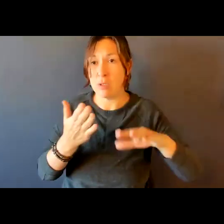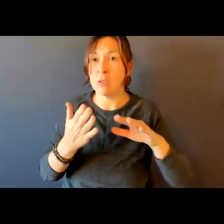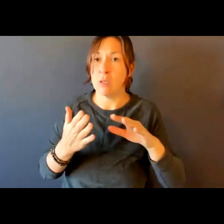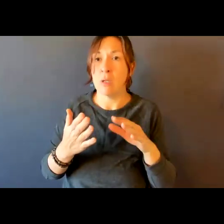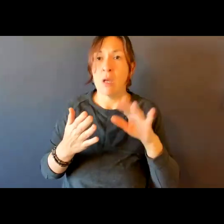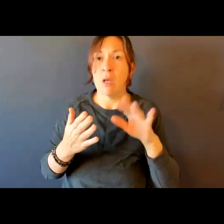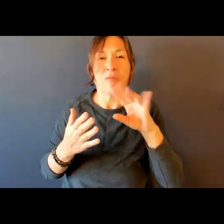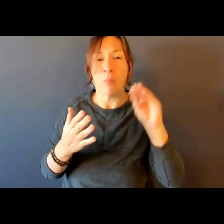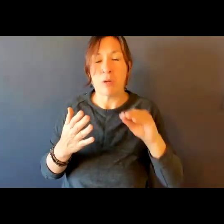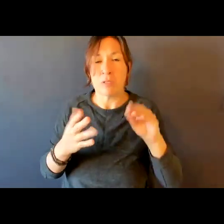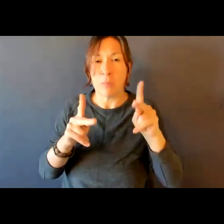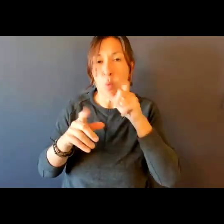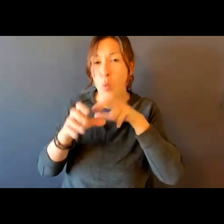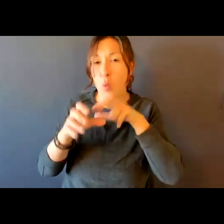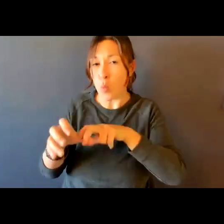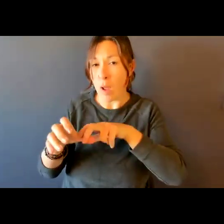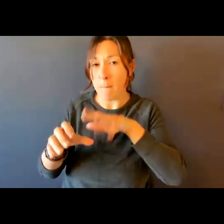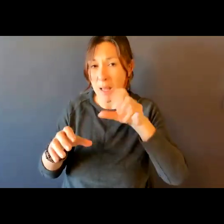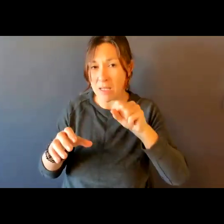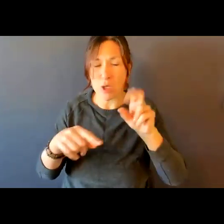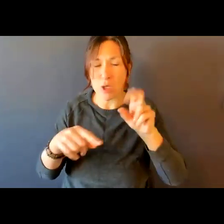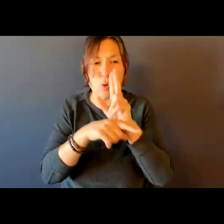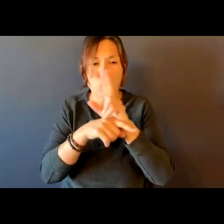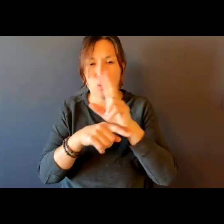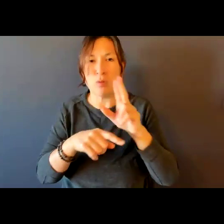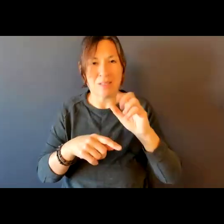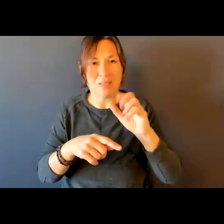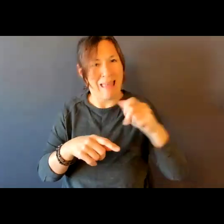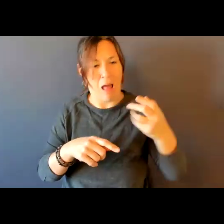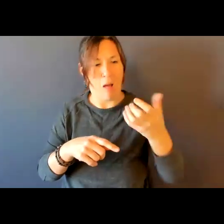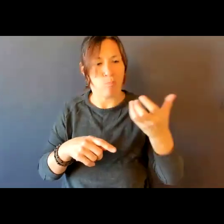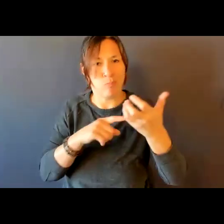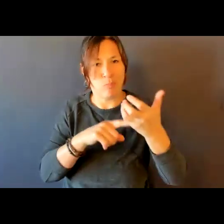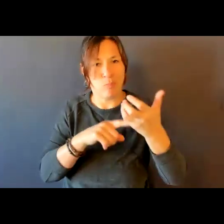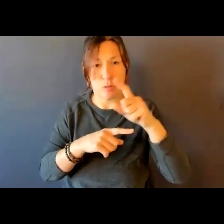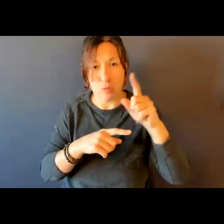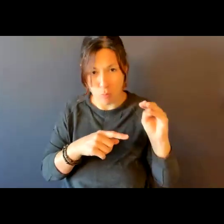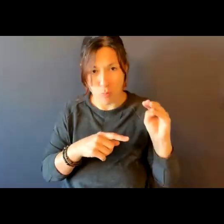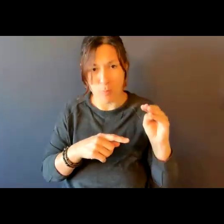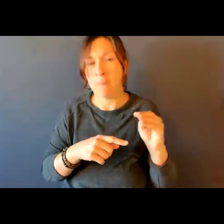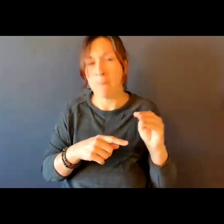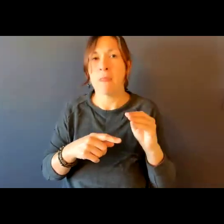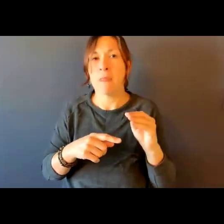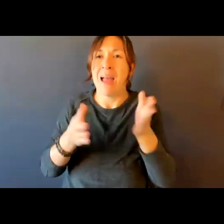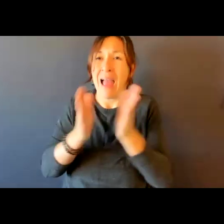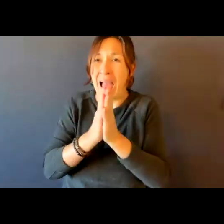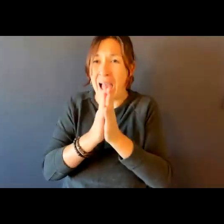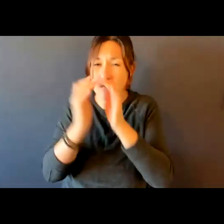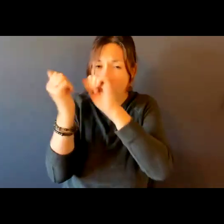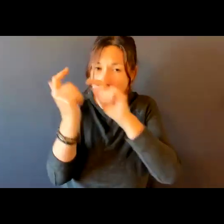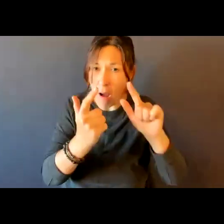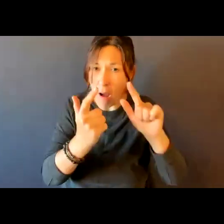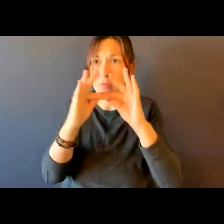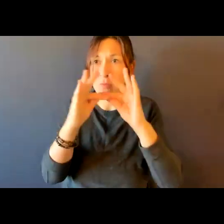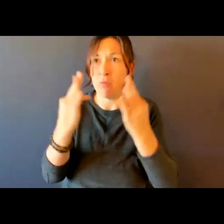riders, are utilizing the Zoom mobile app. We encourage all families to download the Zoom mobile app and